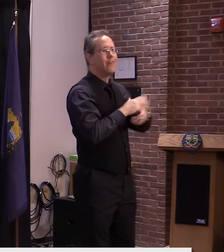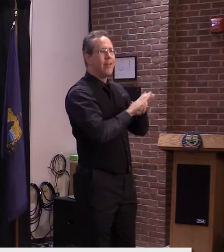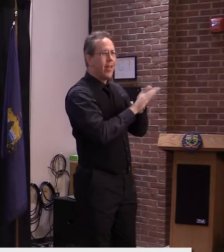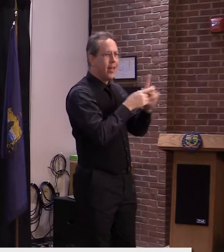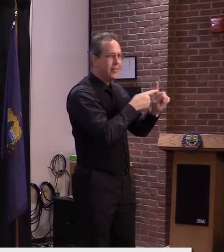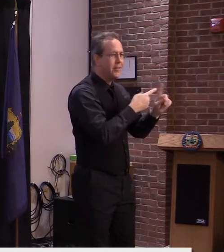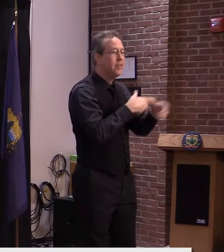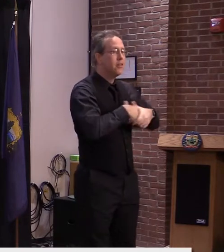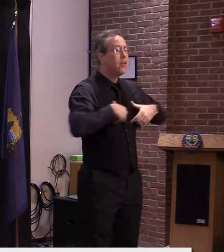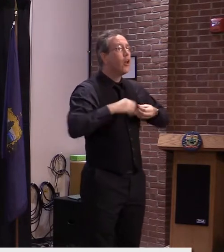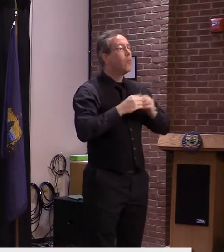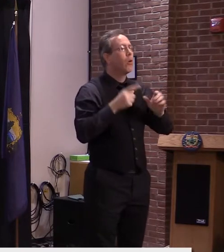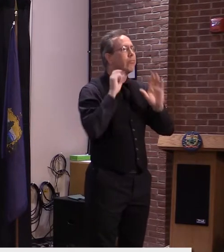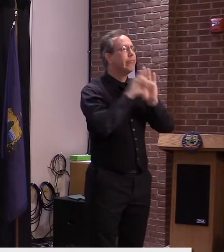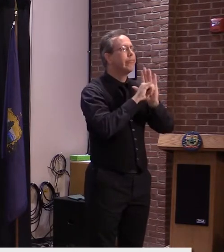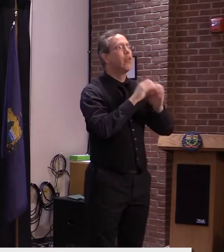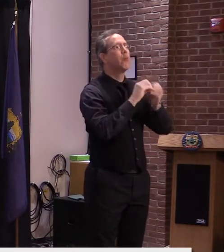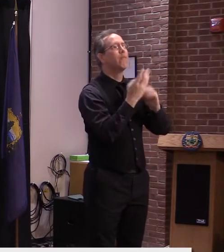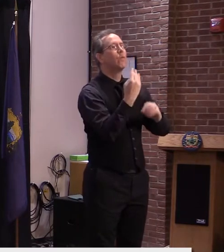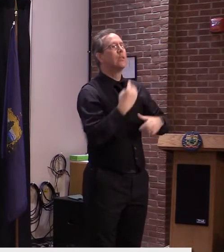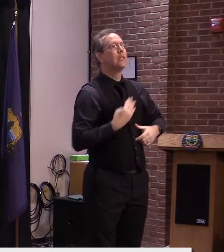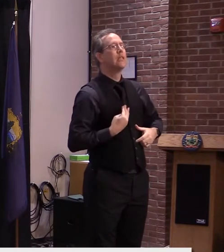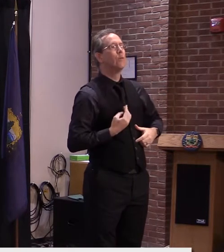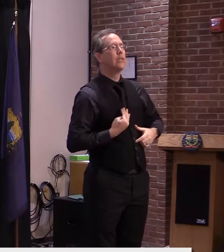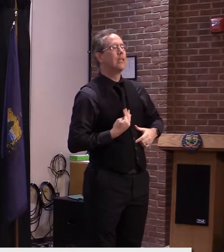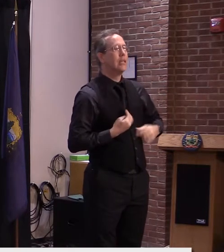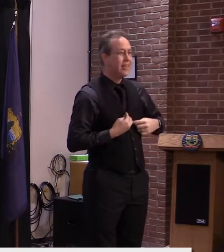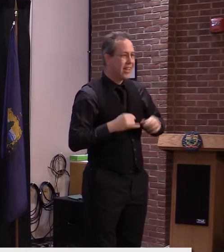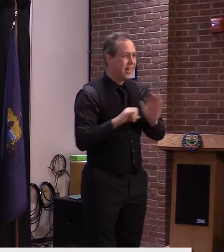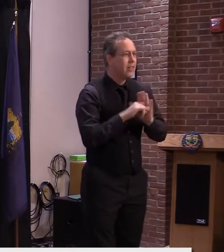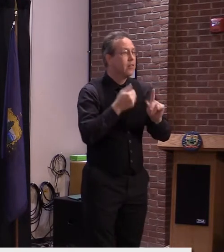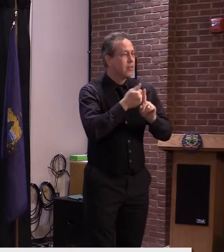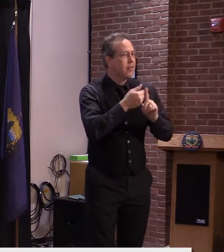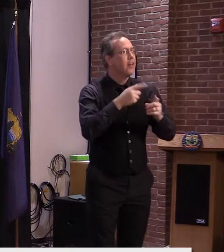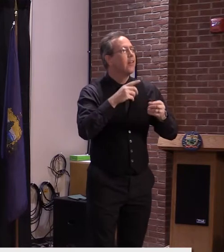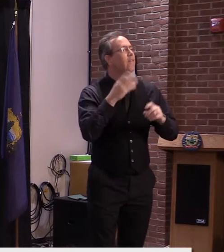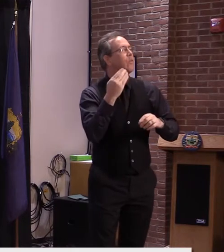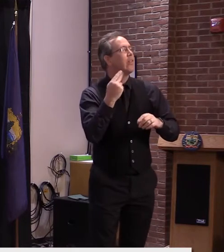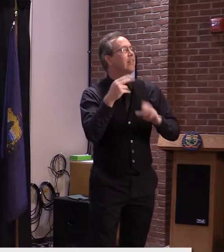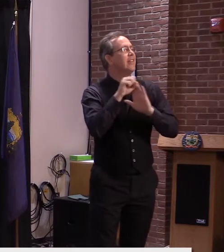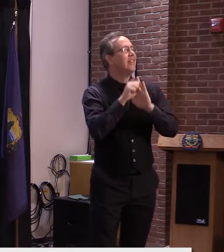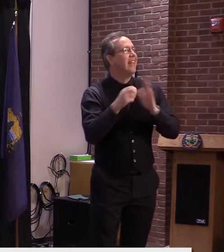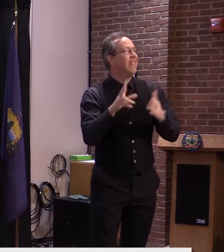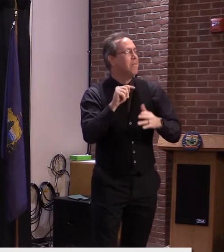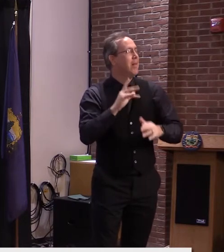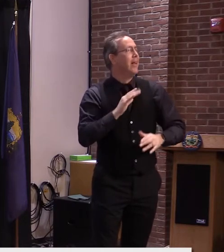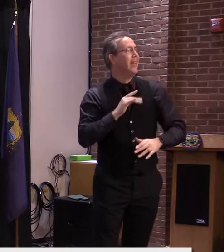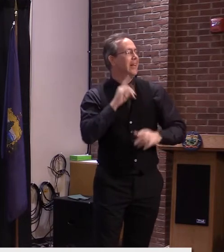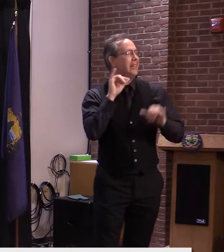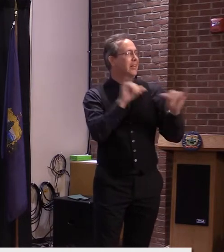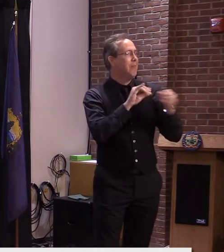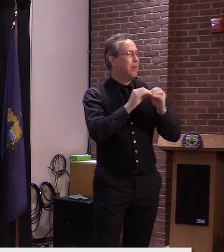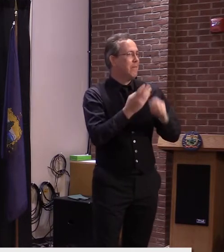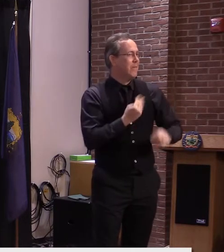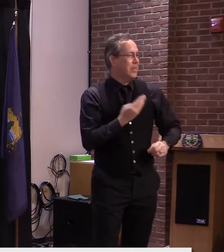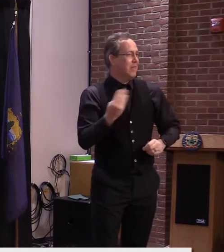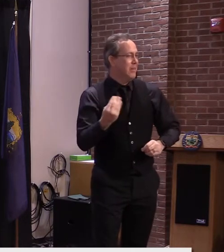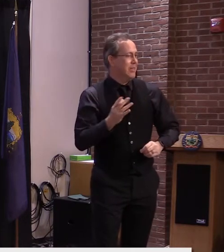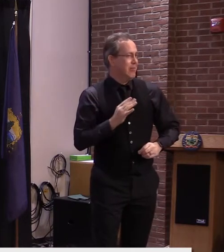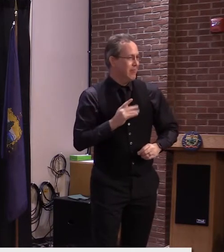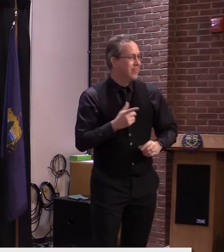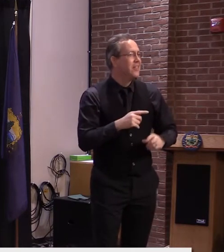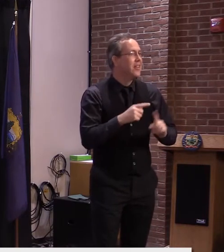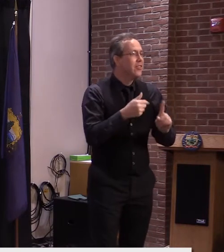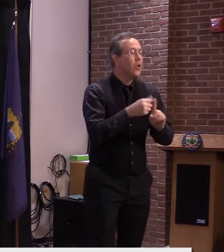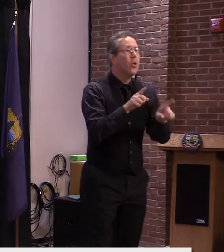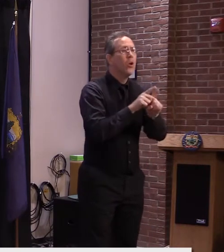which I think has some symbolism as Vermont was the 14th state to join the Union. I also know it's a